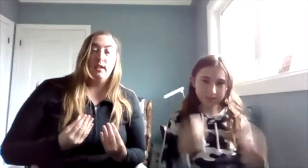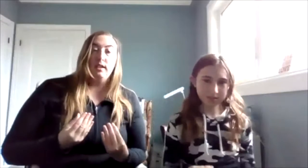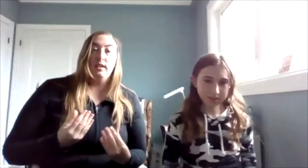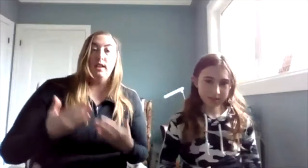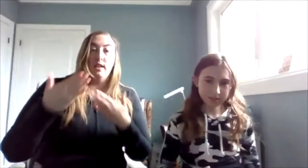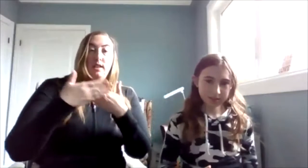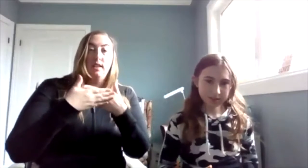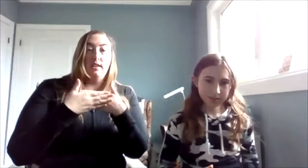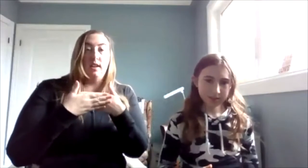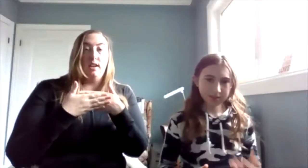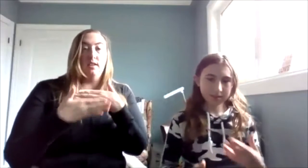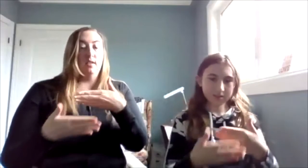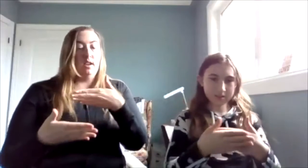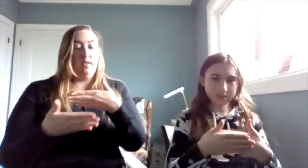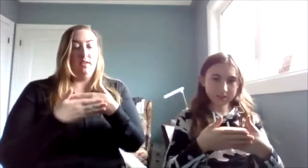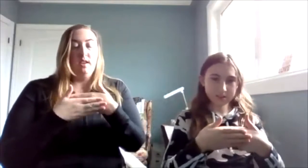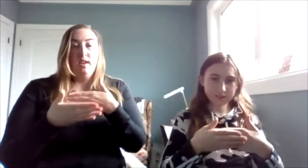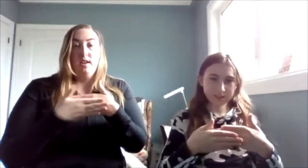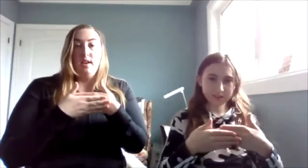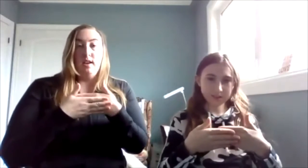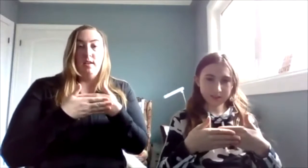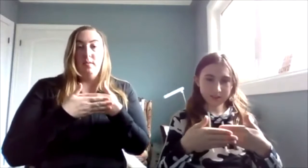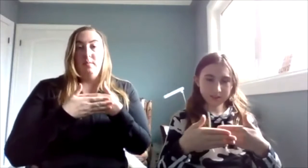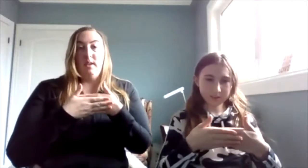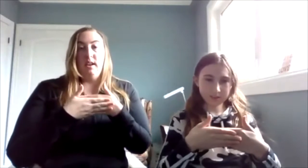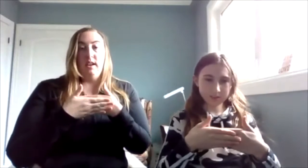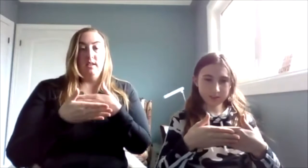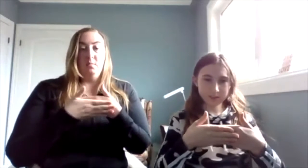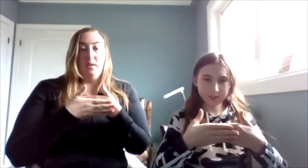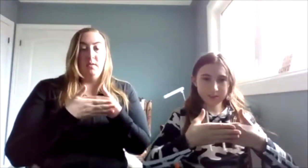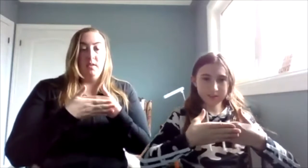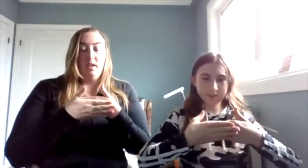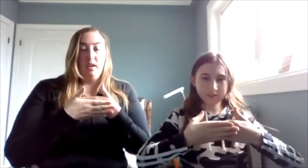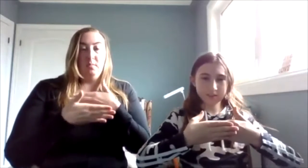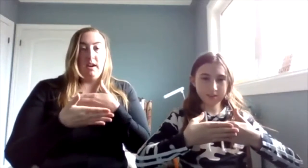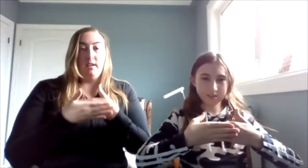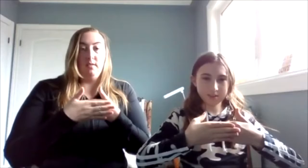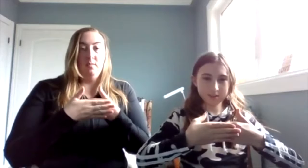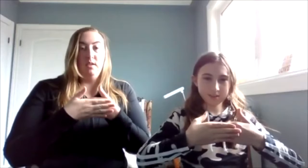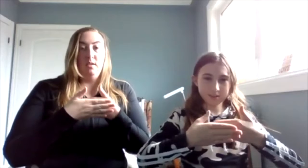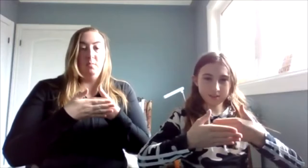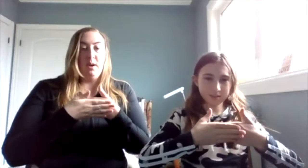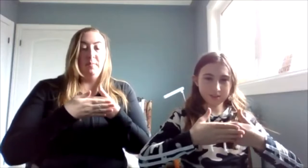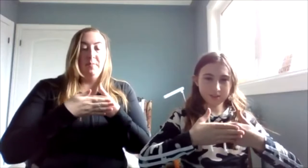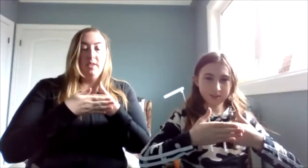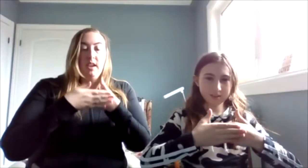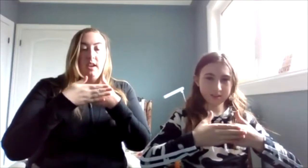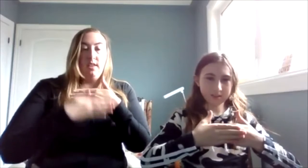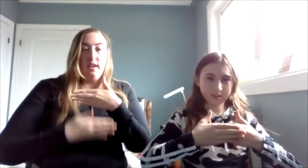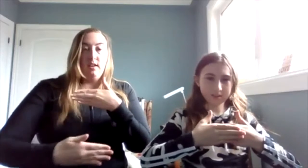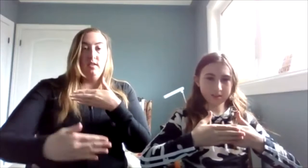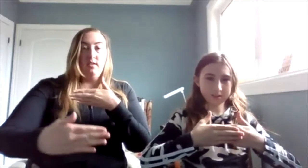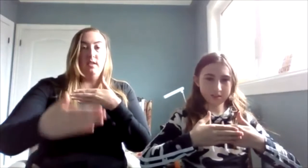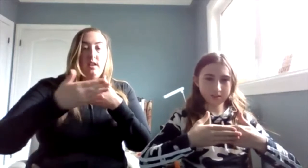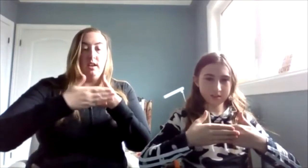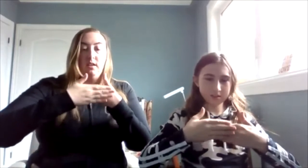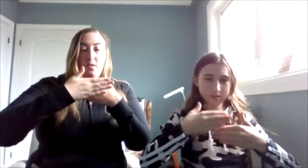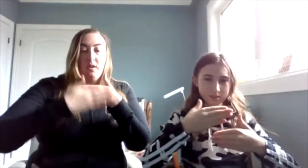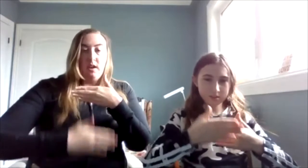us this day. So you have your hands palm or back to your palm, and then you just kind of go out